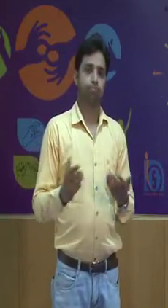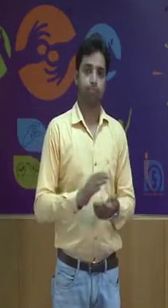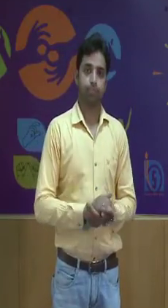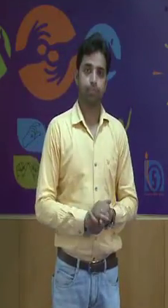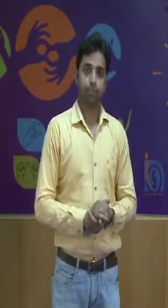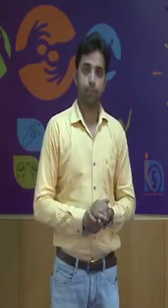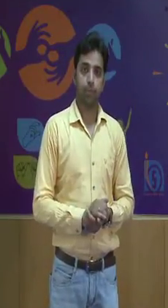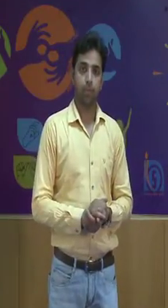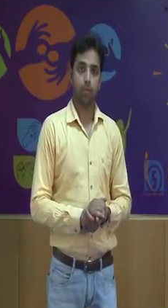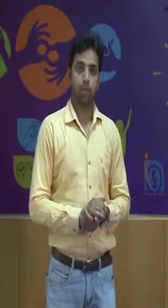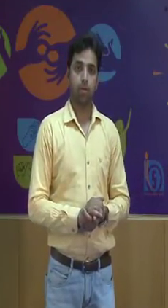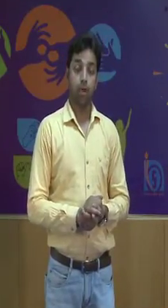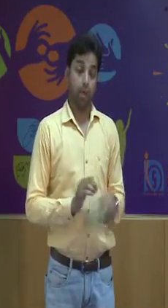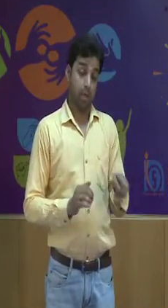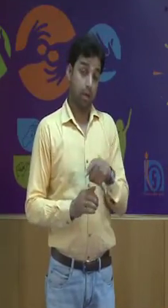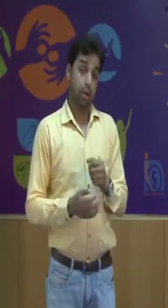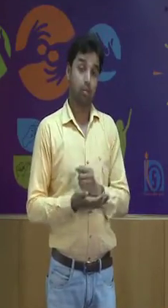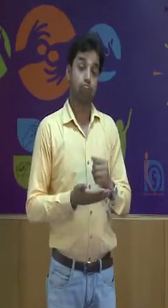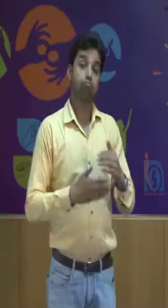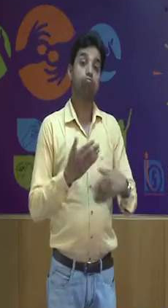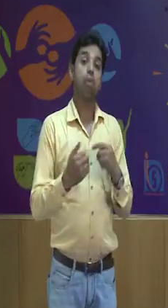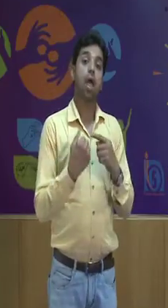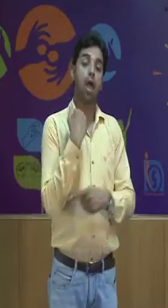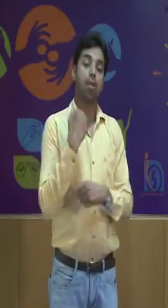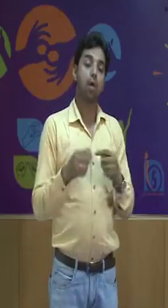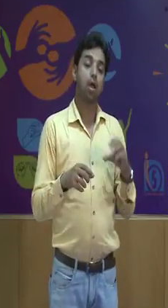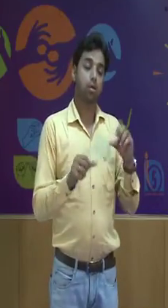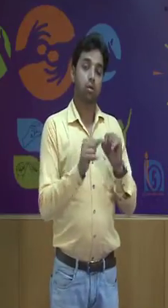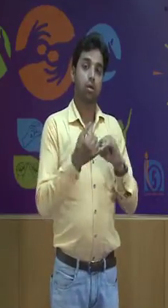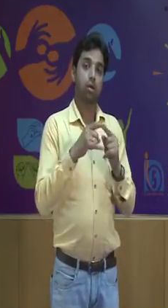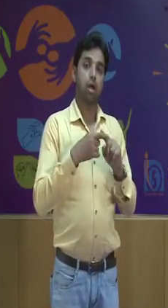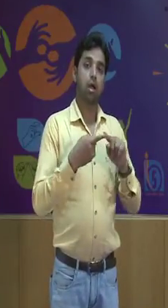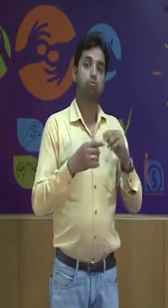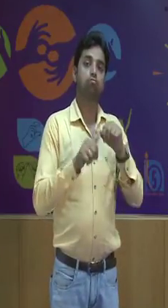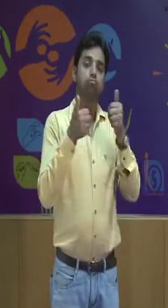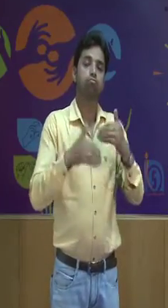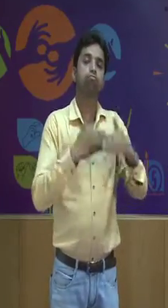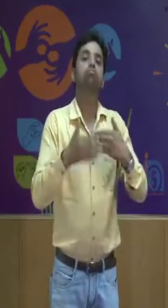etc., tried to end the caste system in the society.